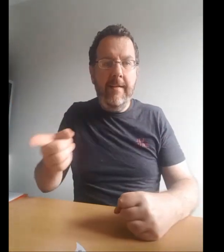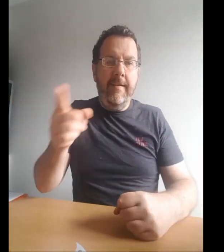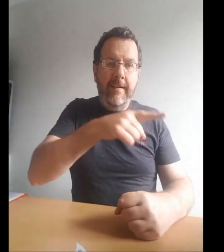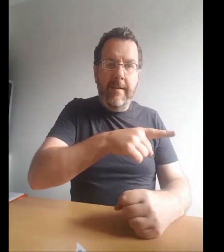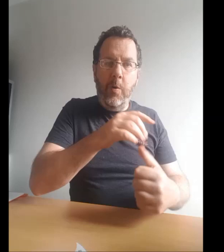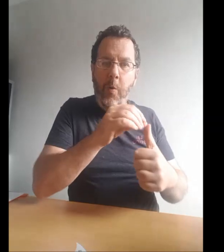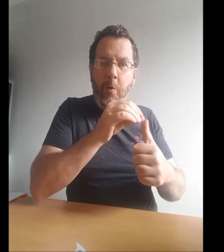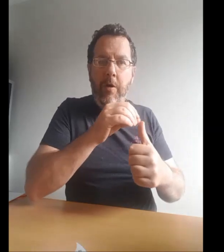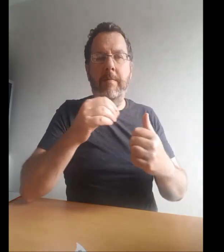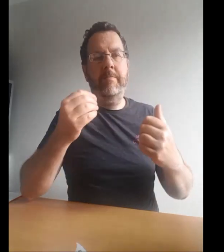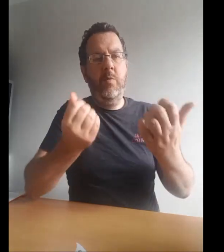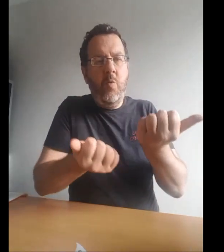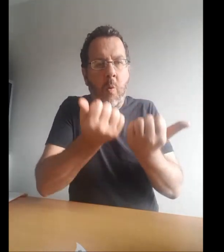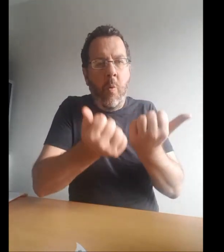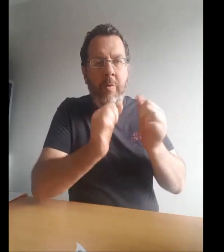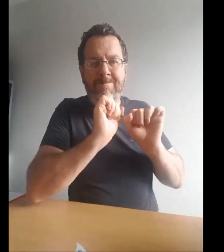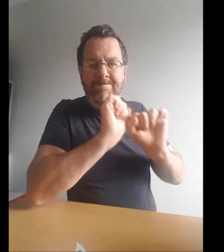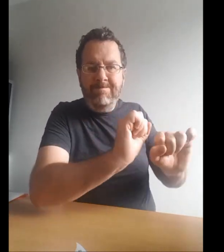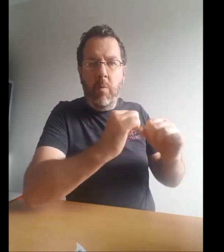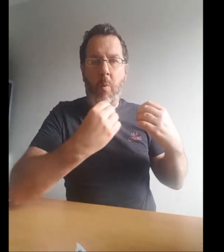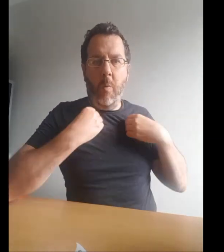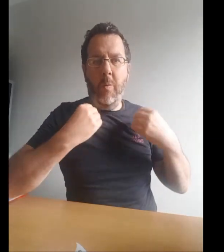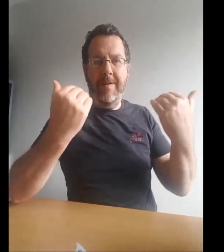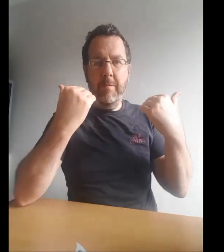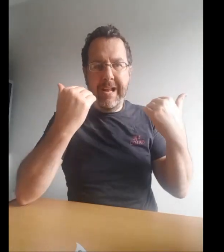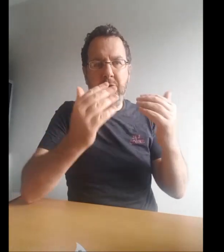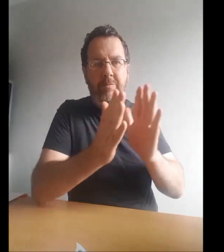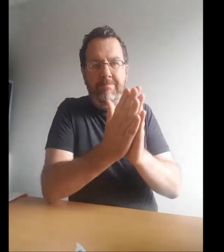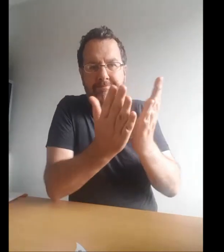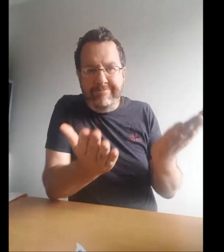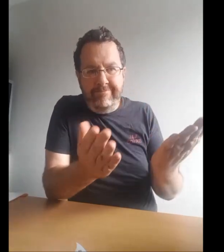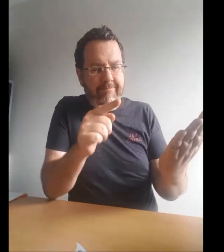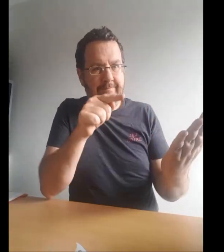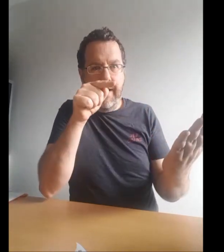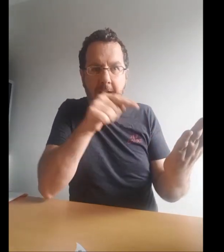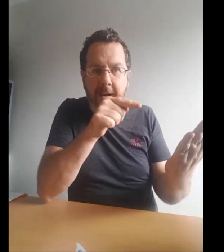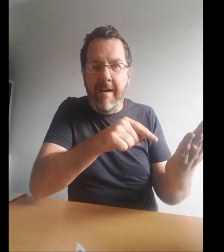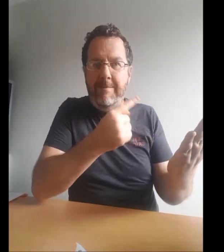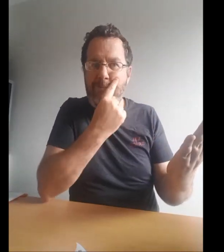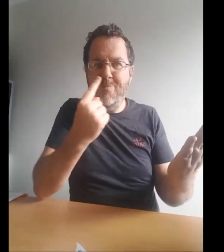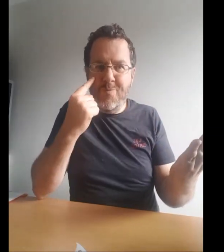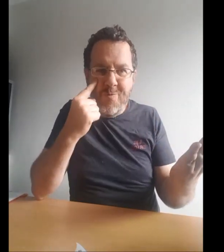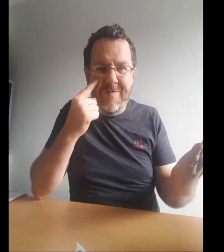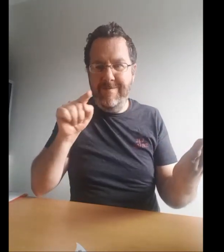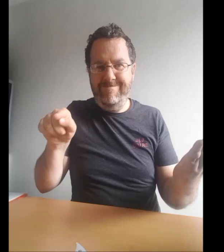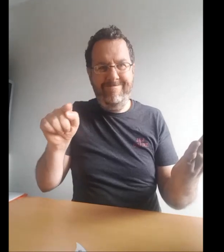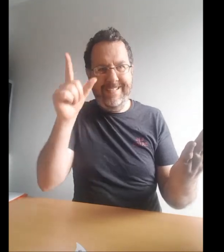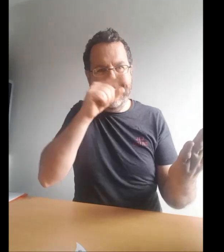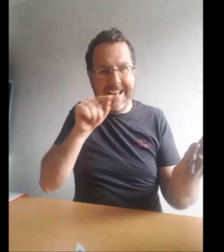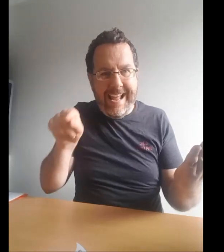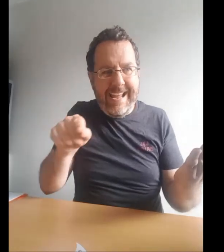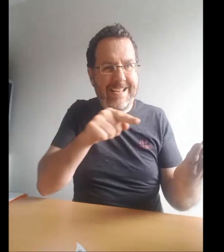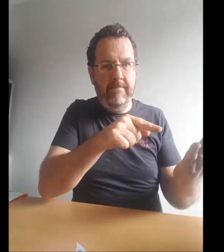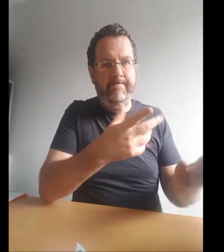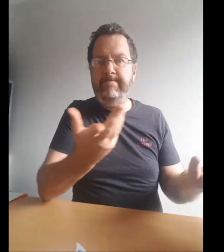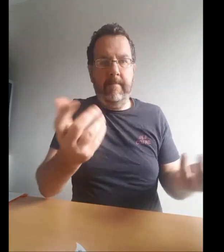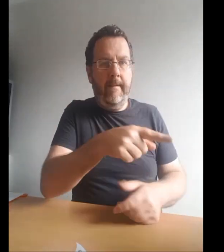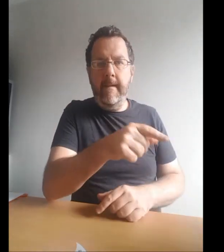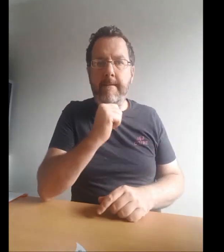And we don't have any court documents produced around the same time, any official court documents that would back up this evidence or give